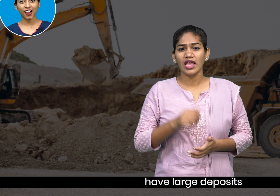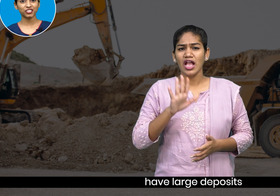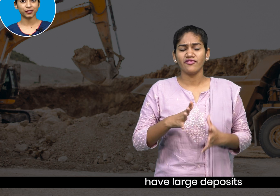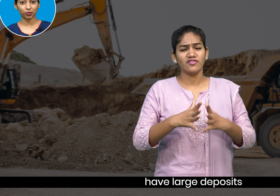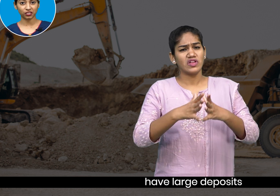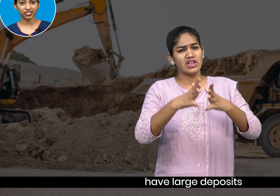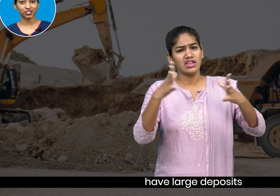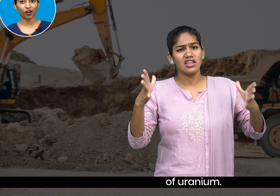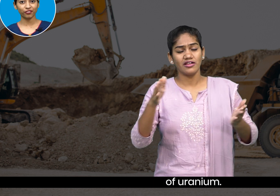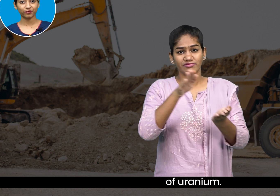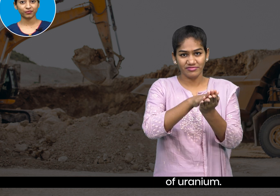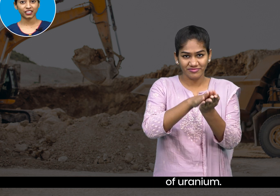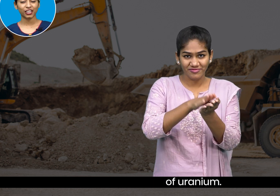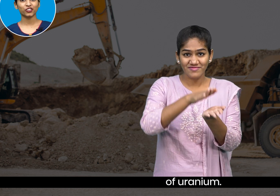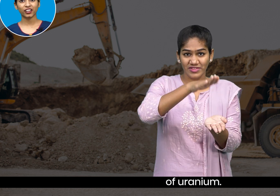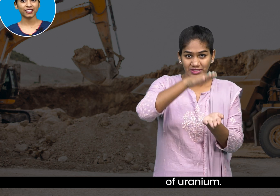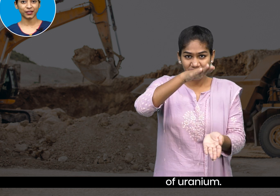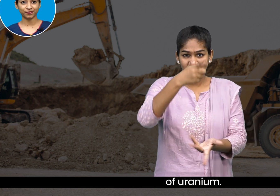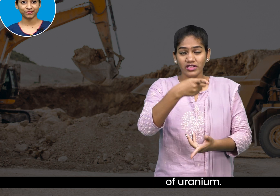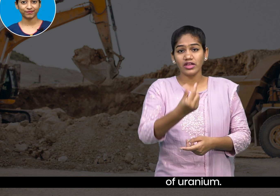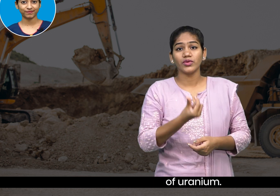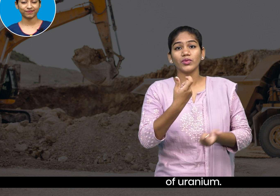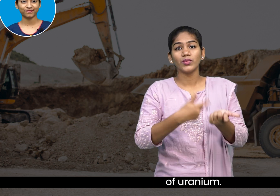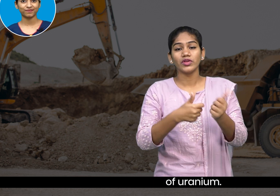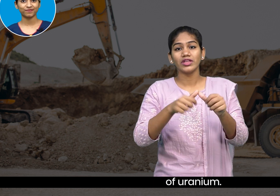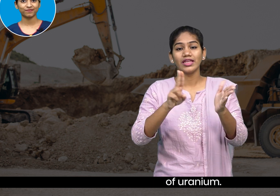have large deposits of uranium.